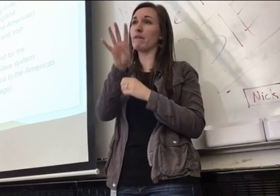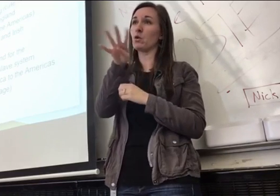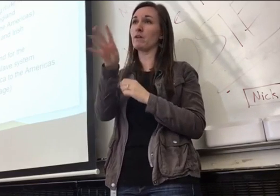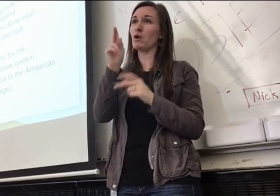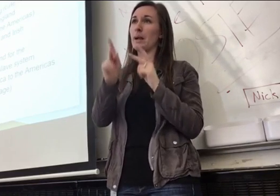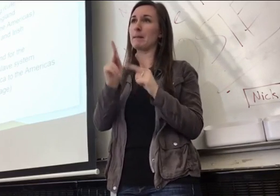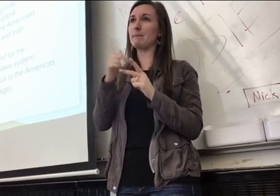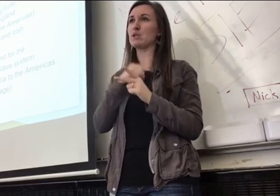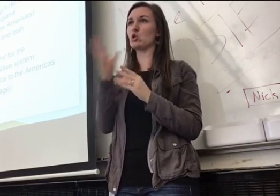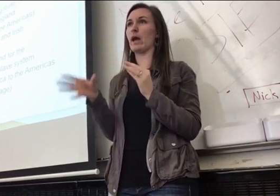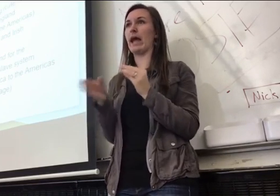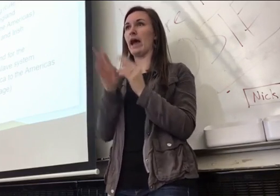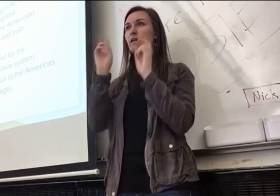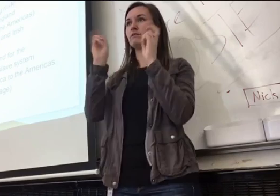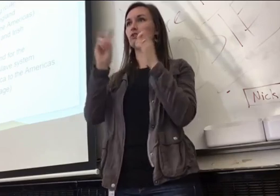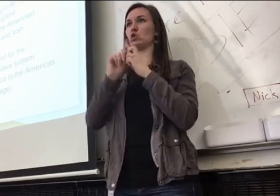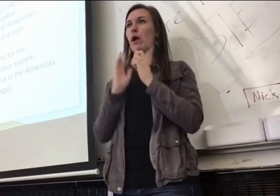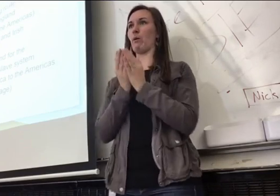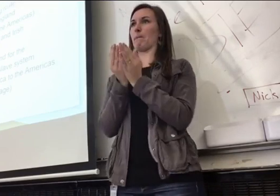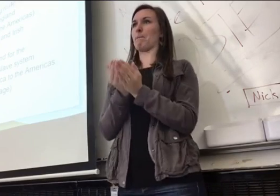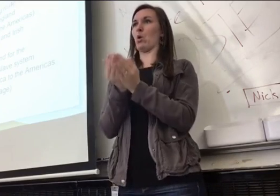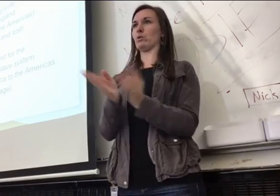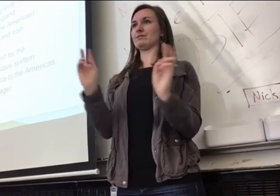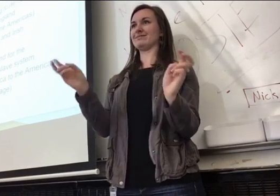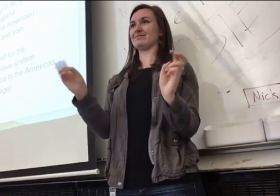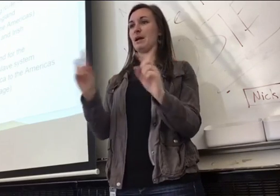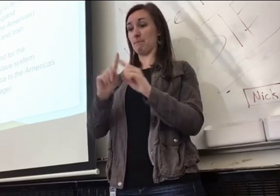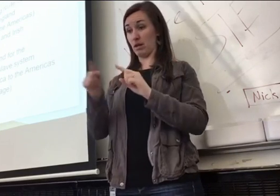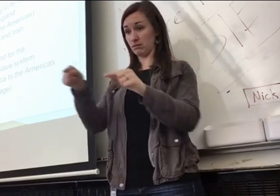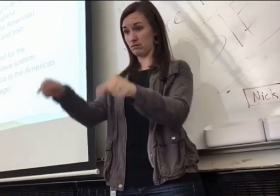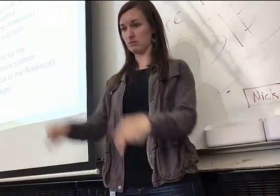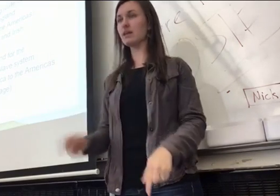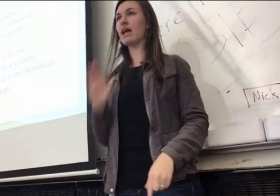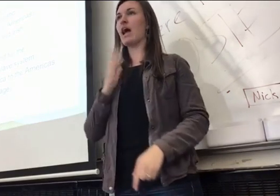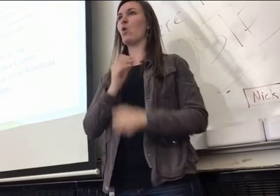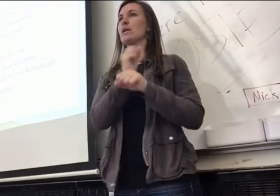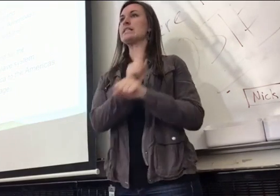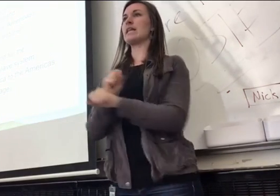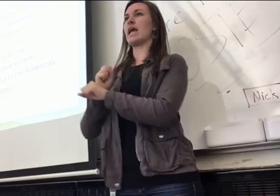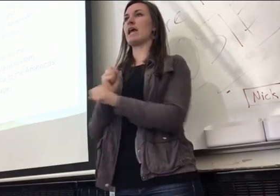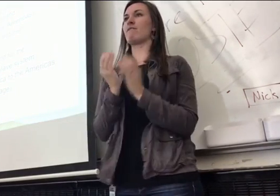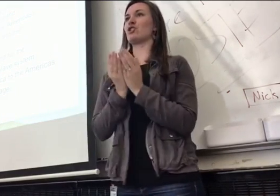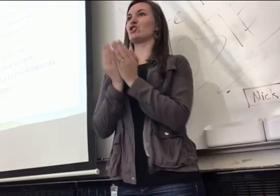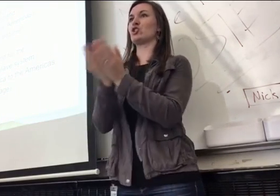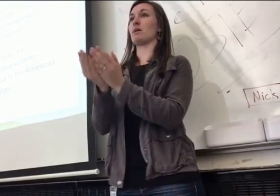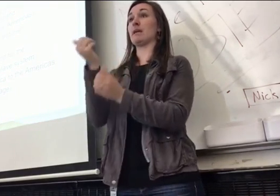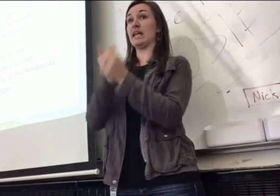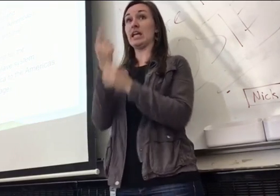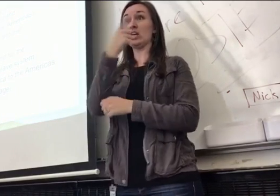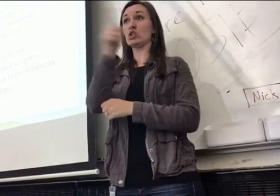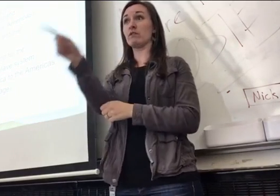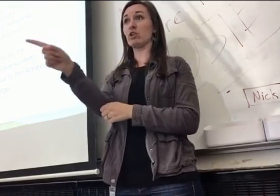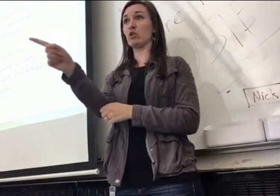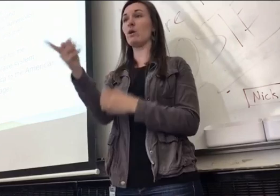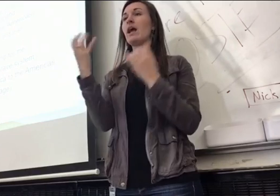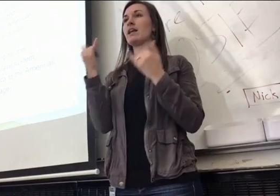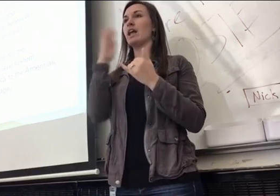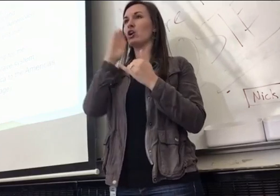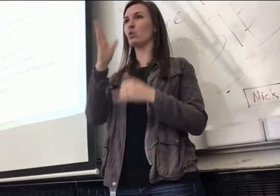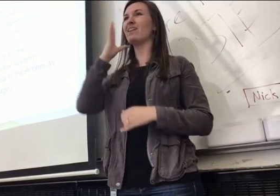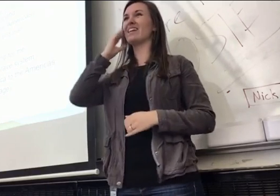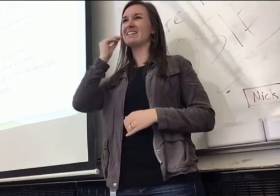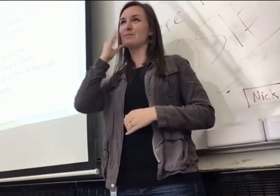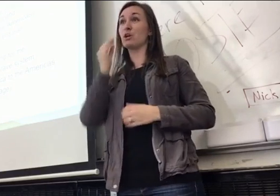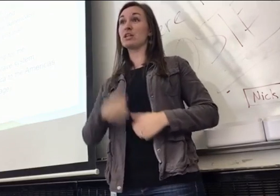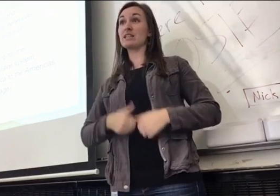our boat so it doesn't look exactly like a boat. But this is our slave ship. Each of you are now going to kind of live like what life